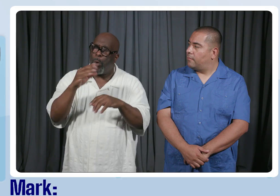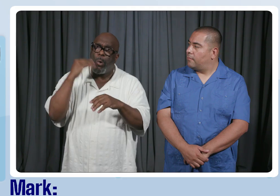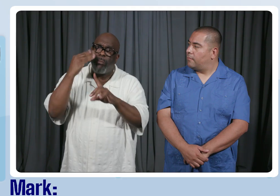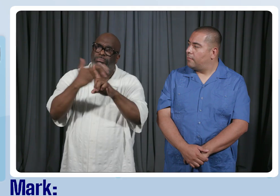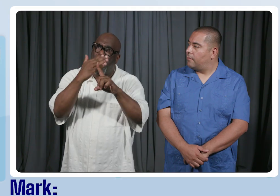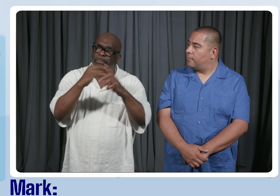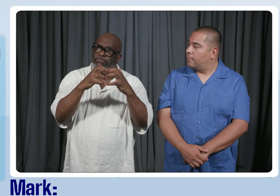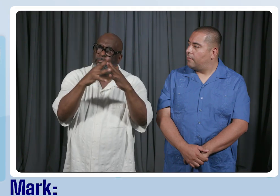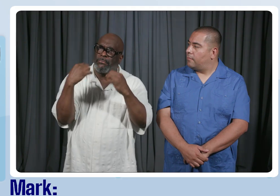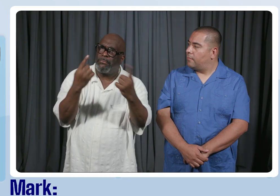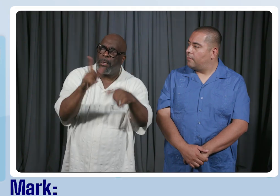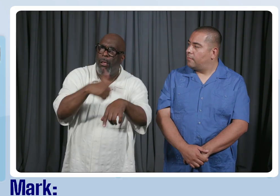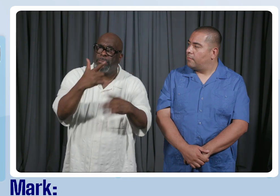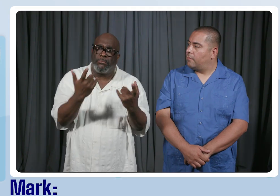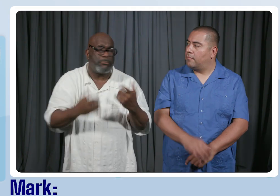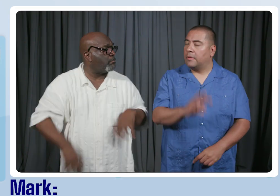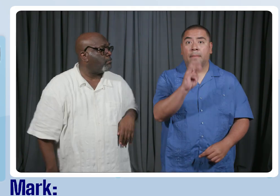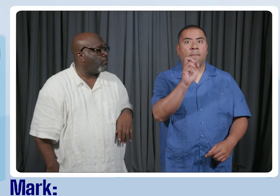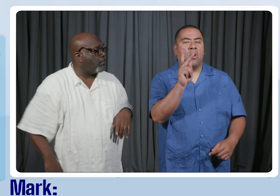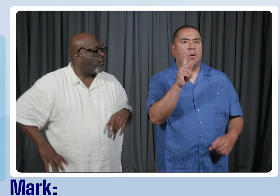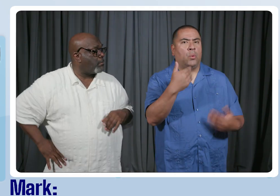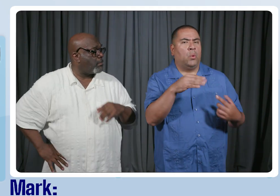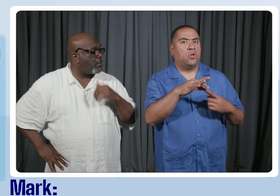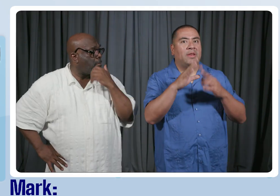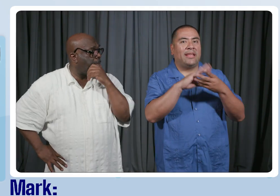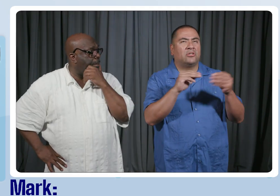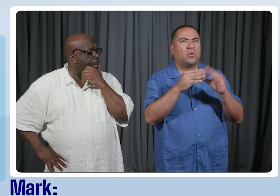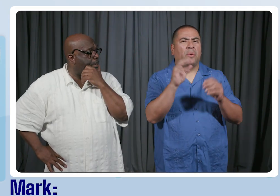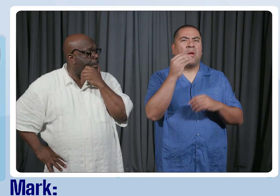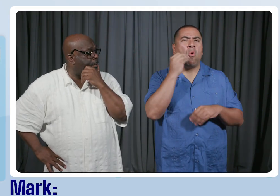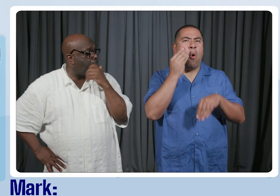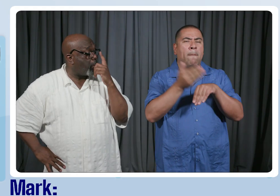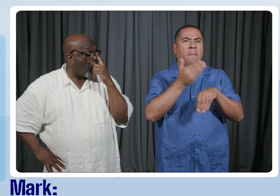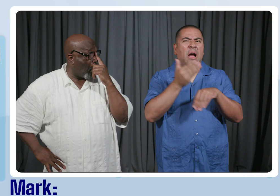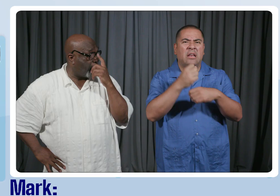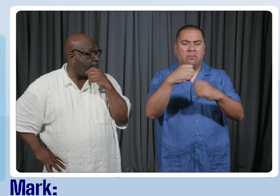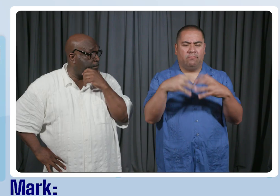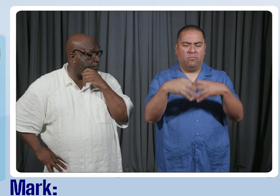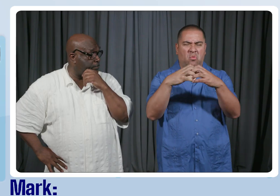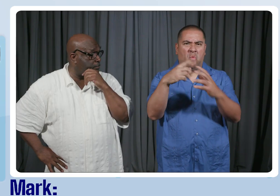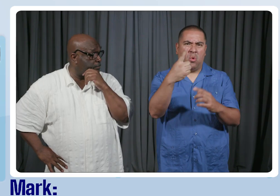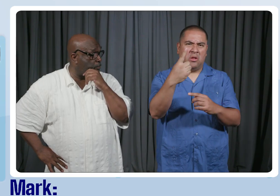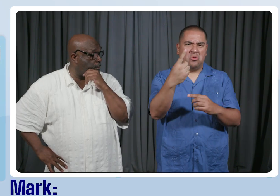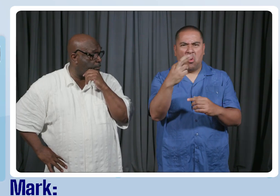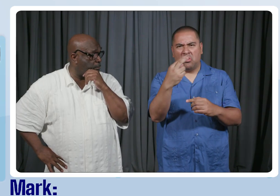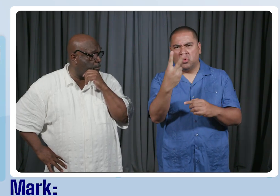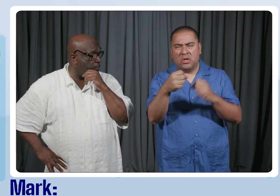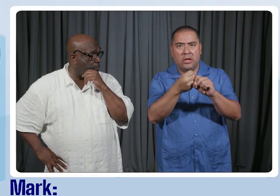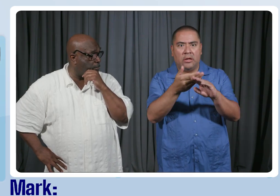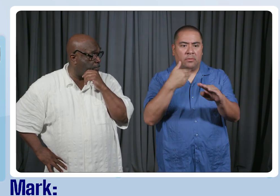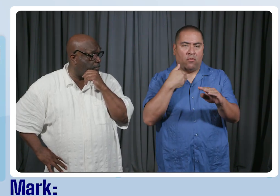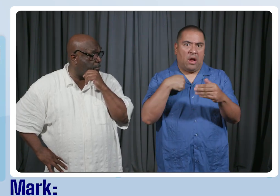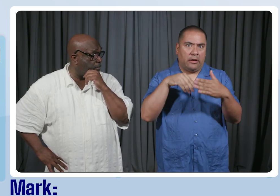unique story is that HomeMod was actually created maybe a year or two before I started working for MOPD.